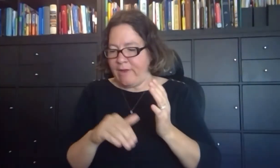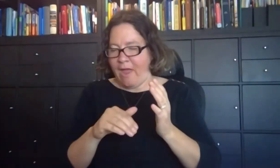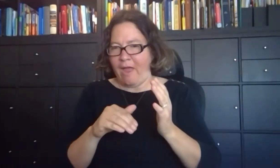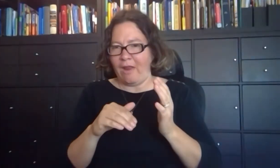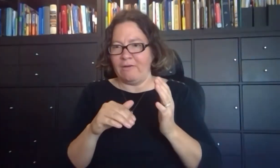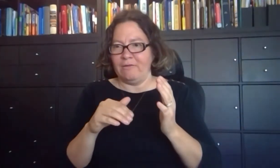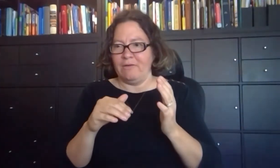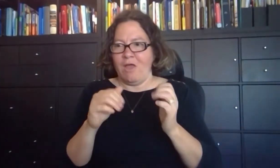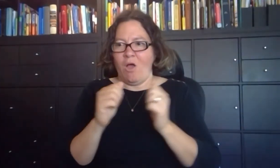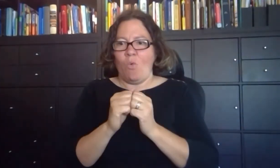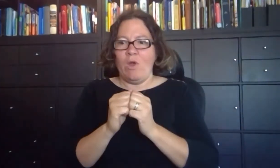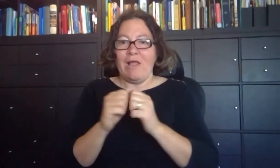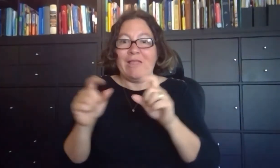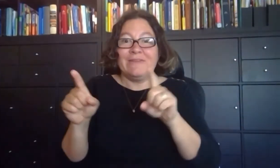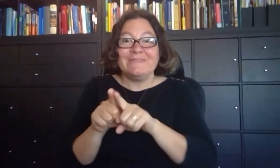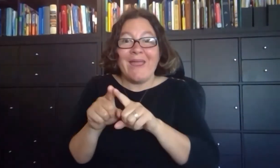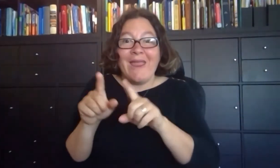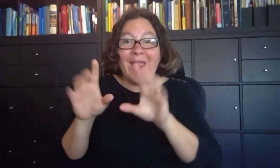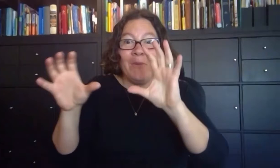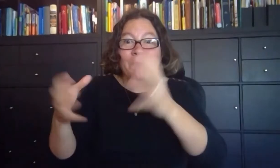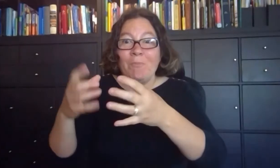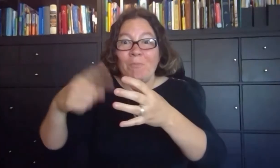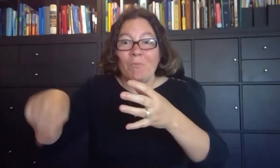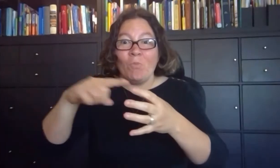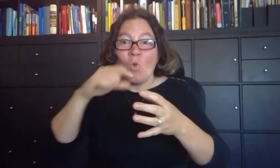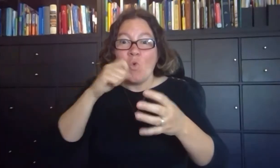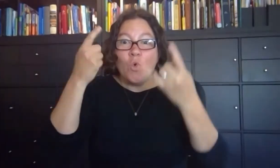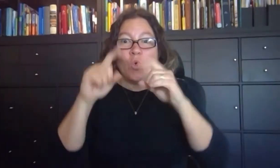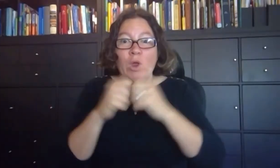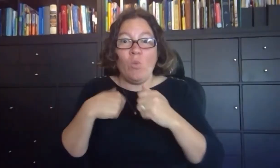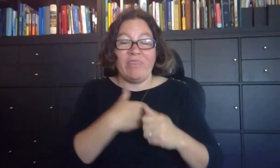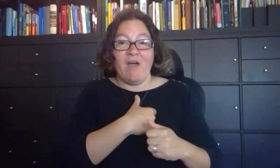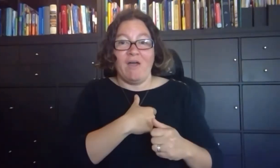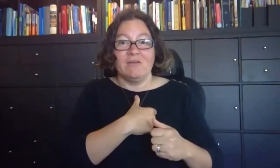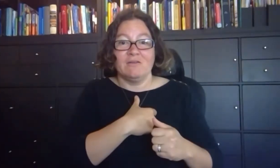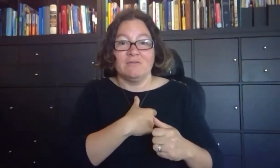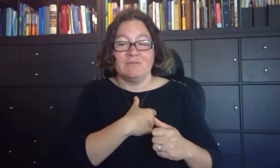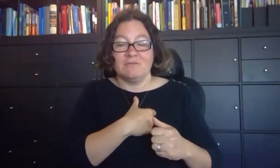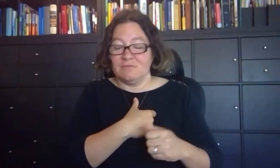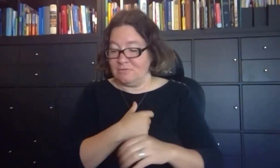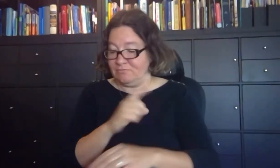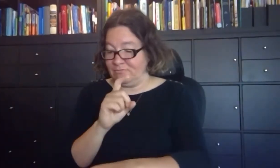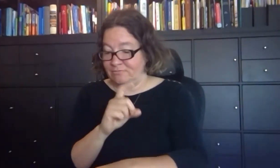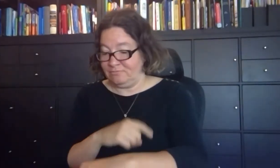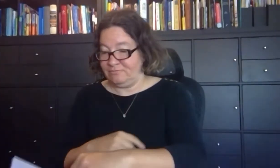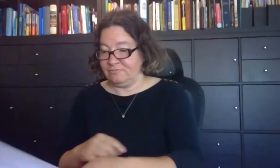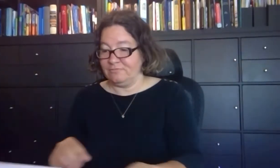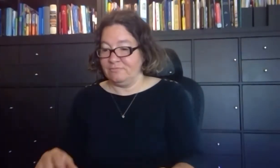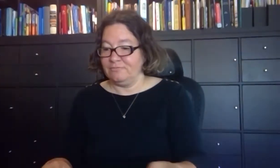How many of us keep telling the same stories in the same way to the same group of people